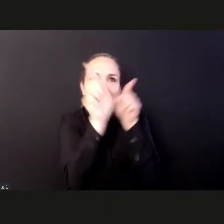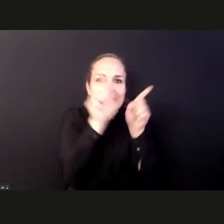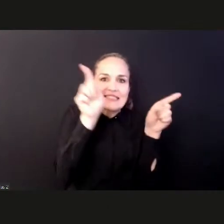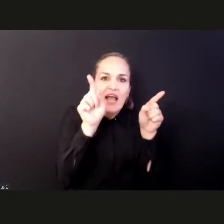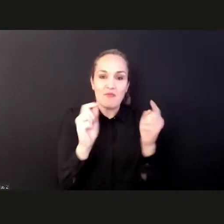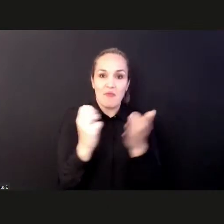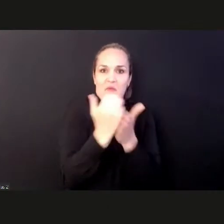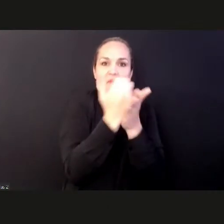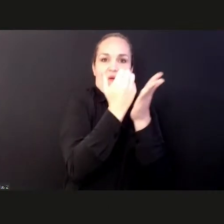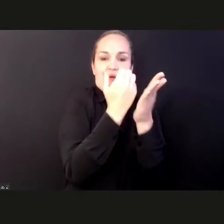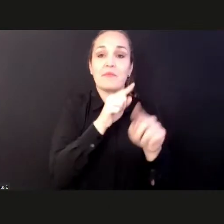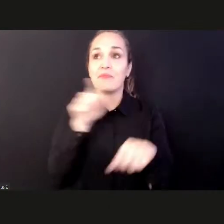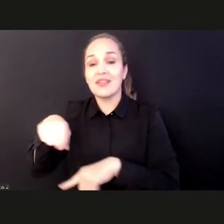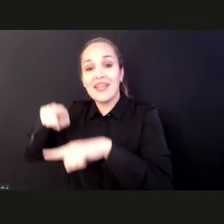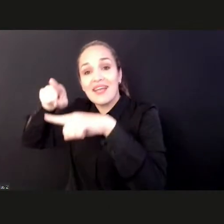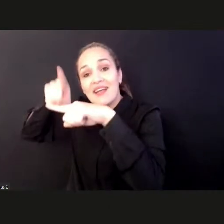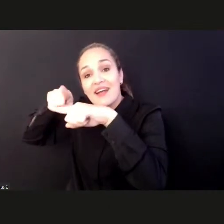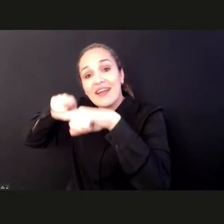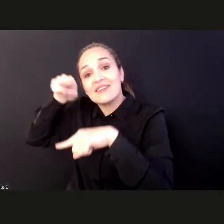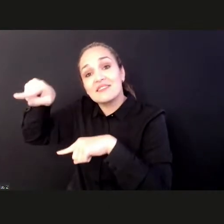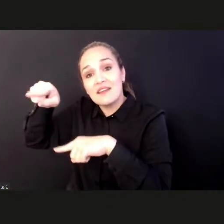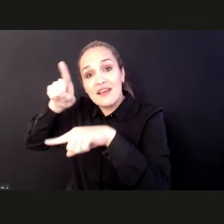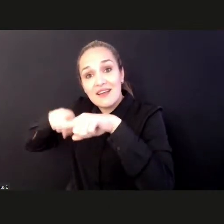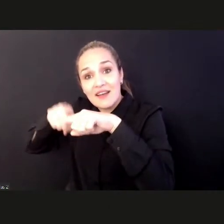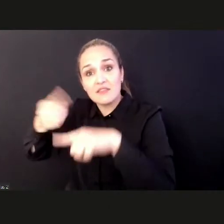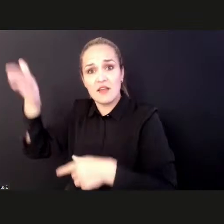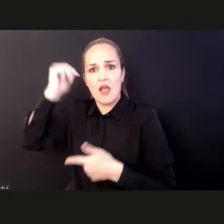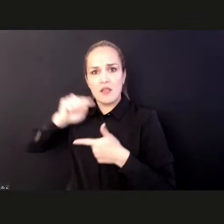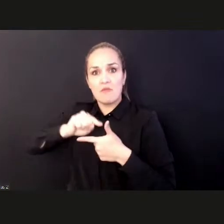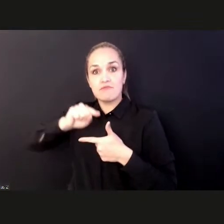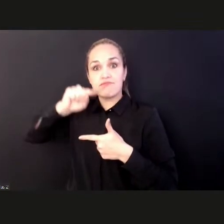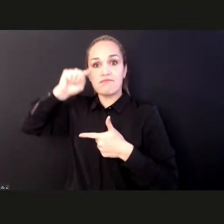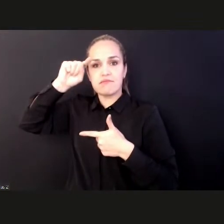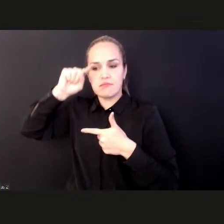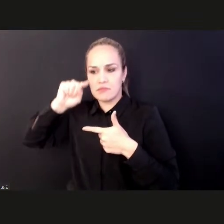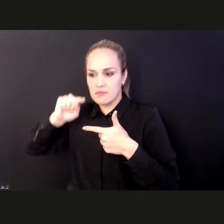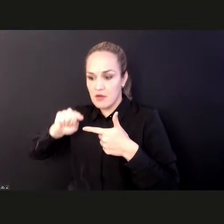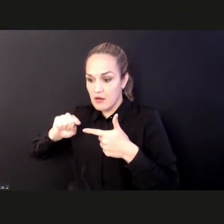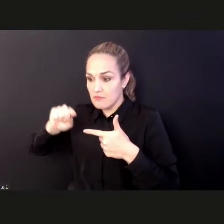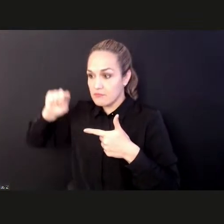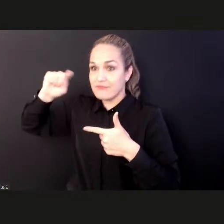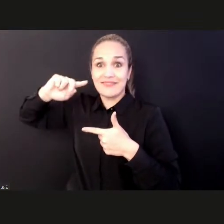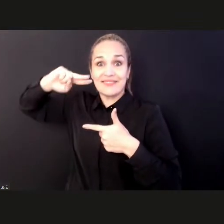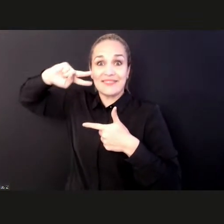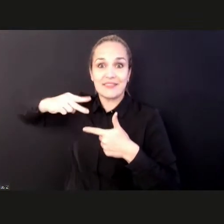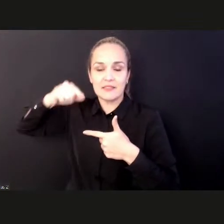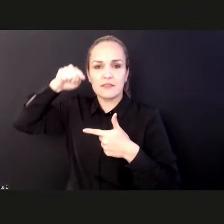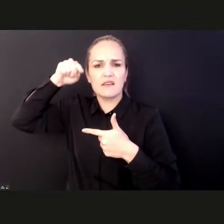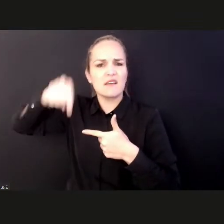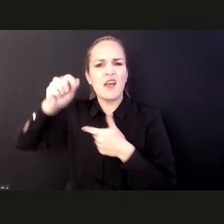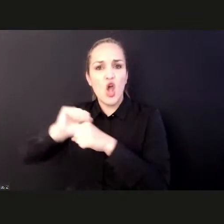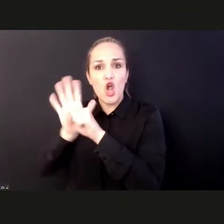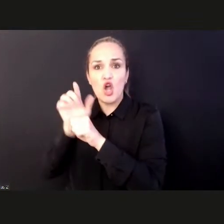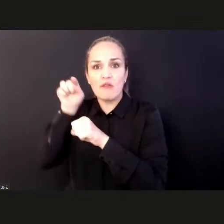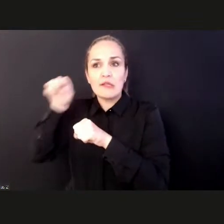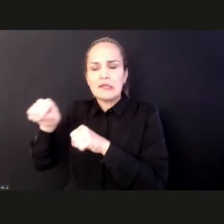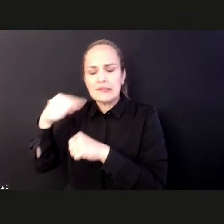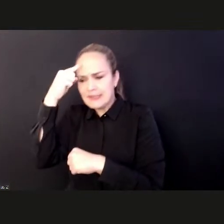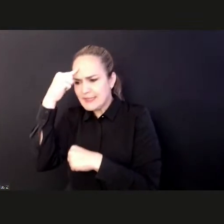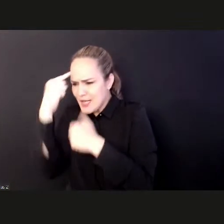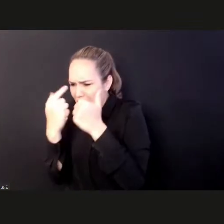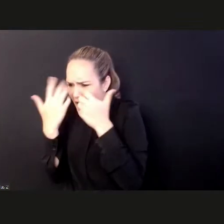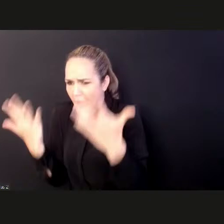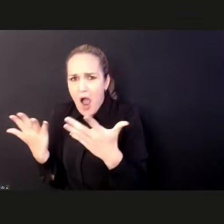has been at the forefront in the use of a risk-based border management policy that includes looking at the risk an individual